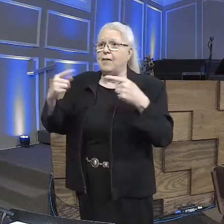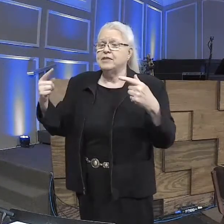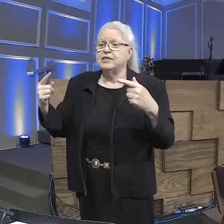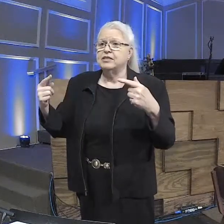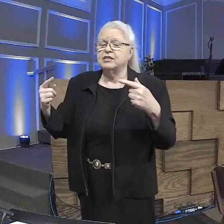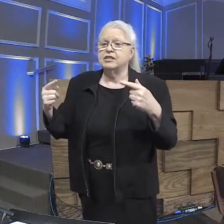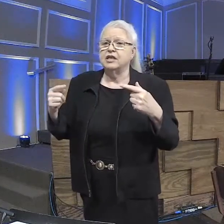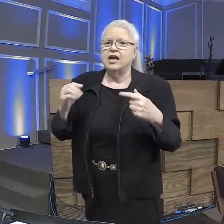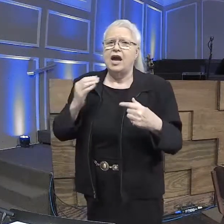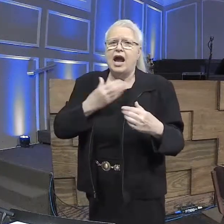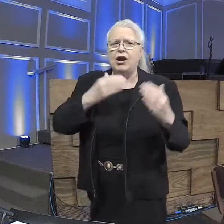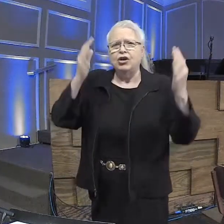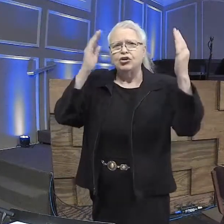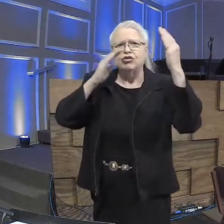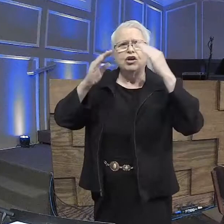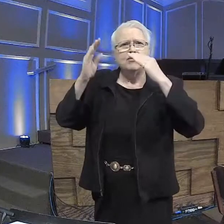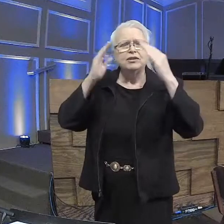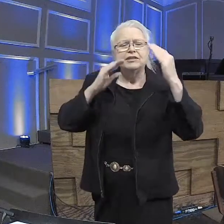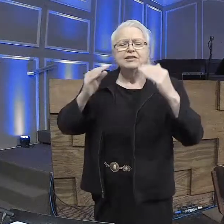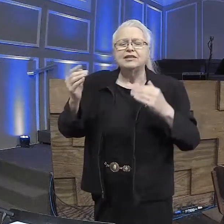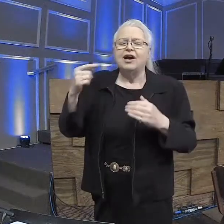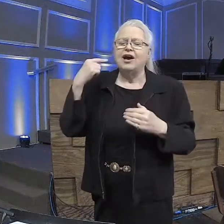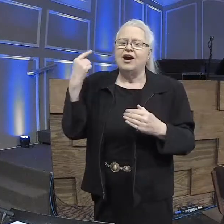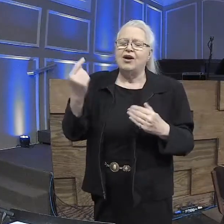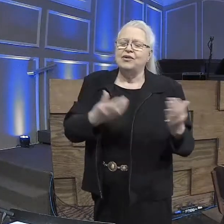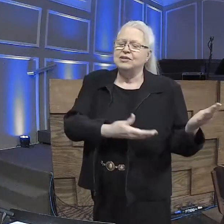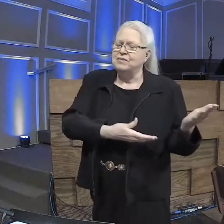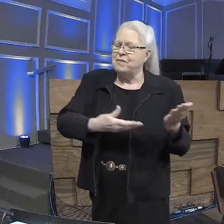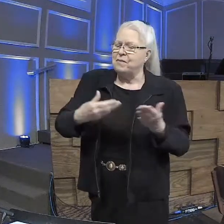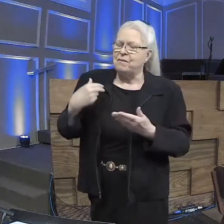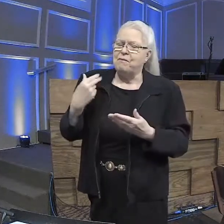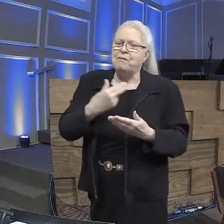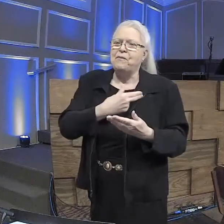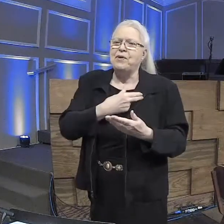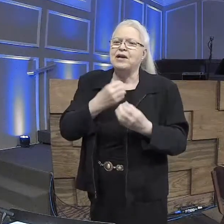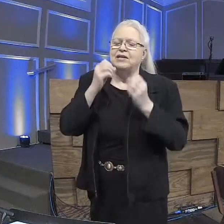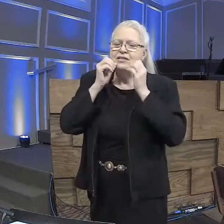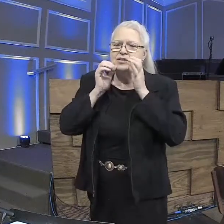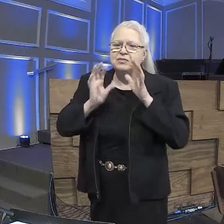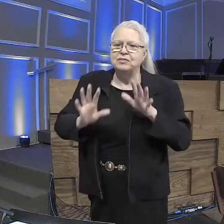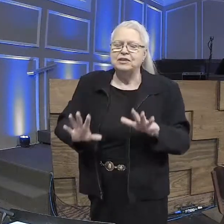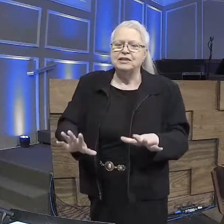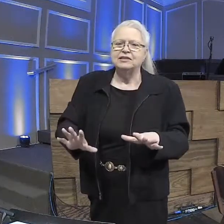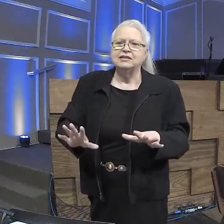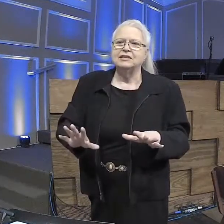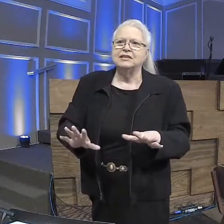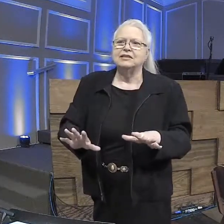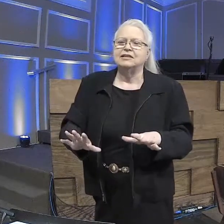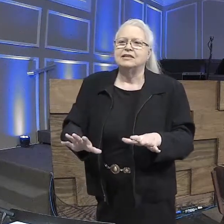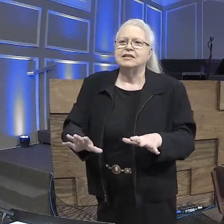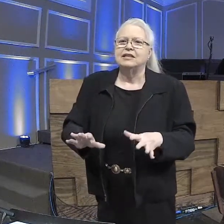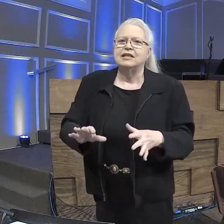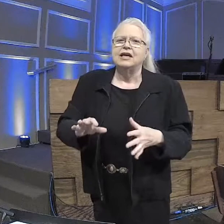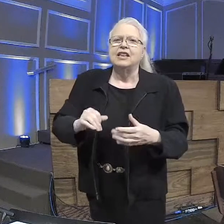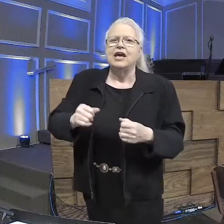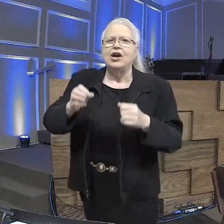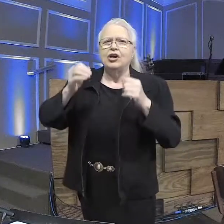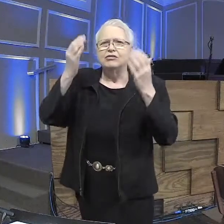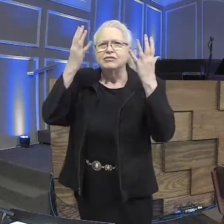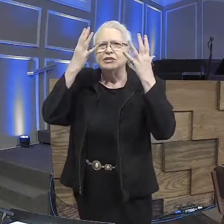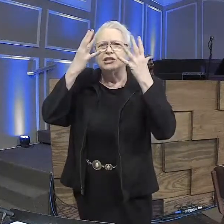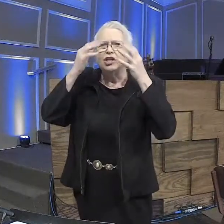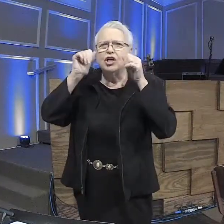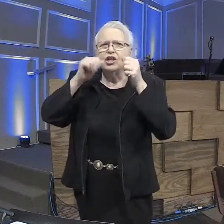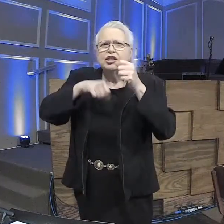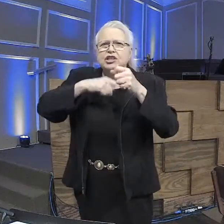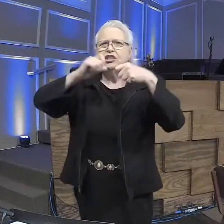always brought us blessings. They always will. They are dark chariots of God's brilliant